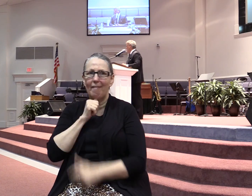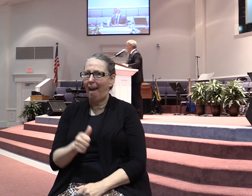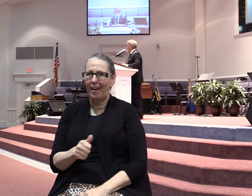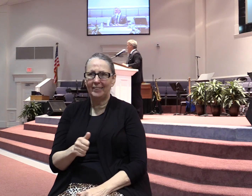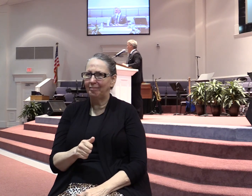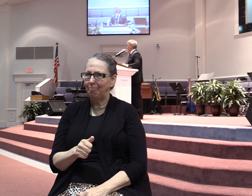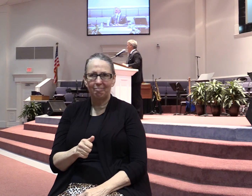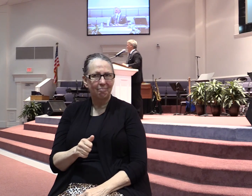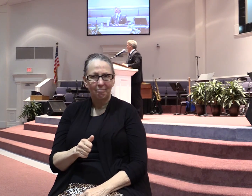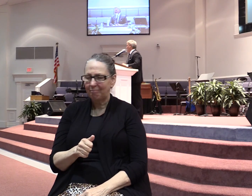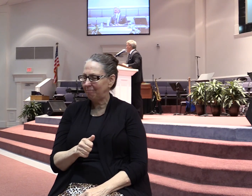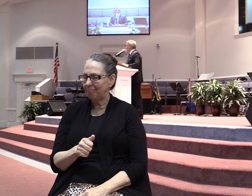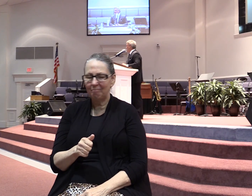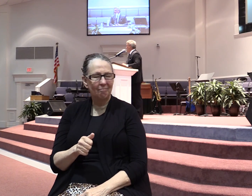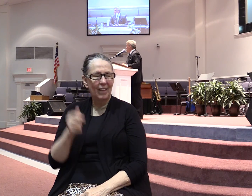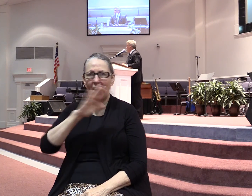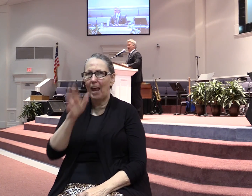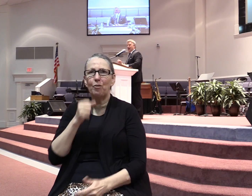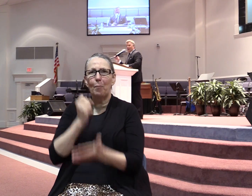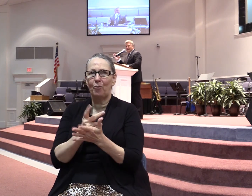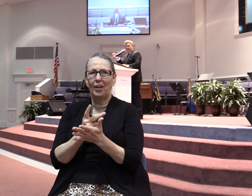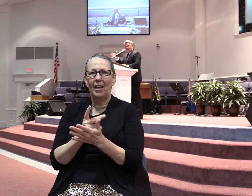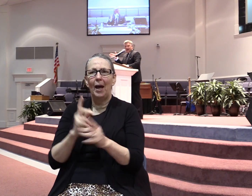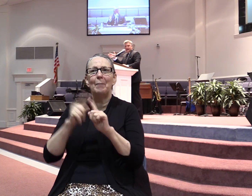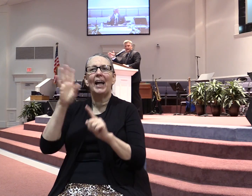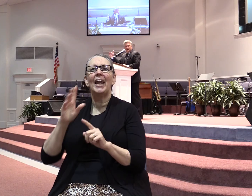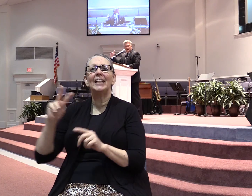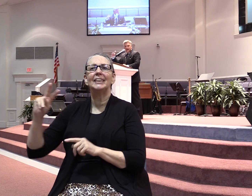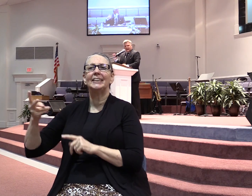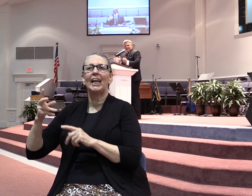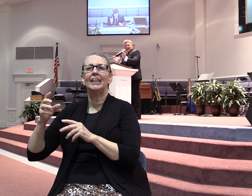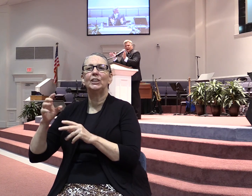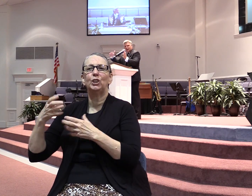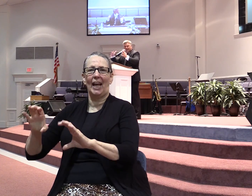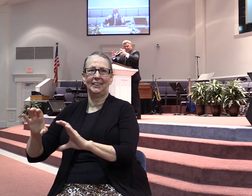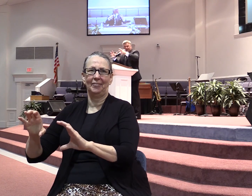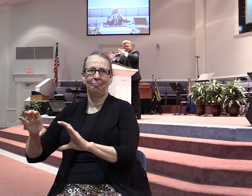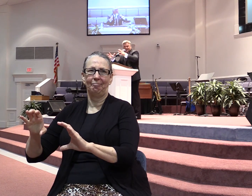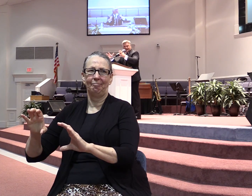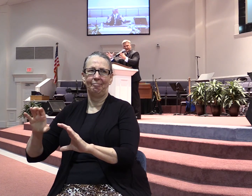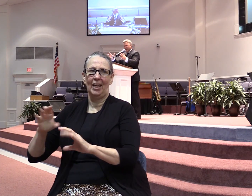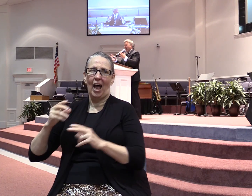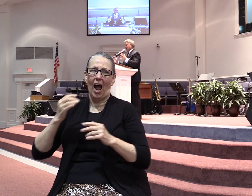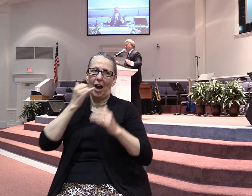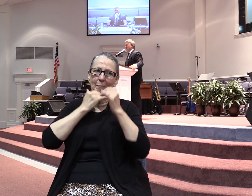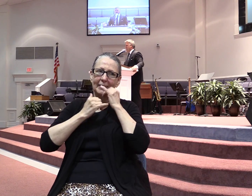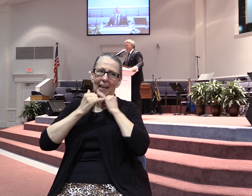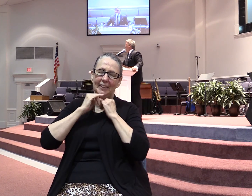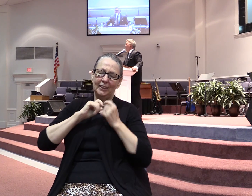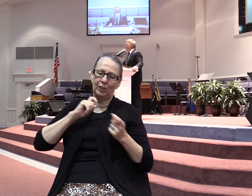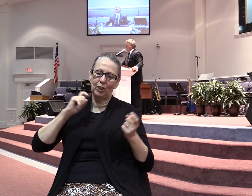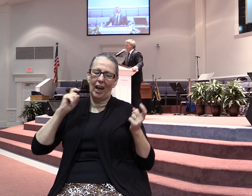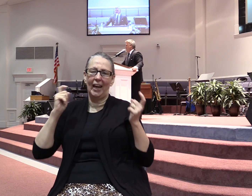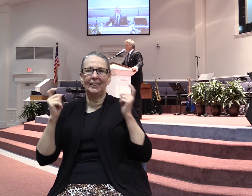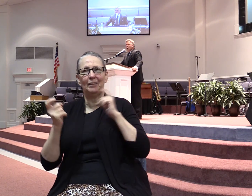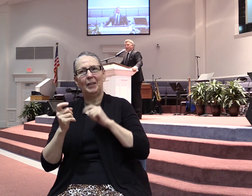dishonesty? It doesn't. But God always has a way to take our human failures and turn them into